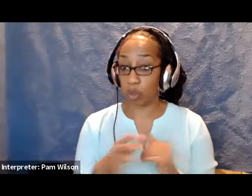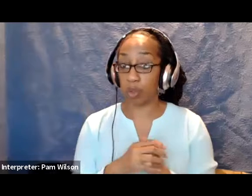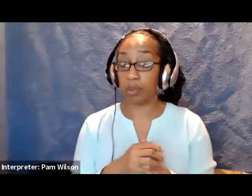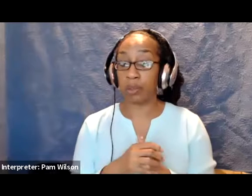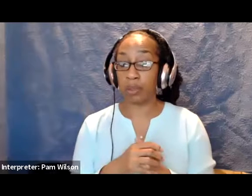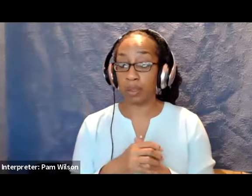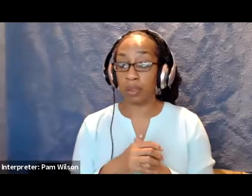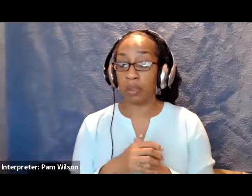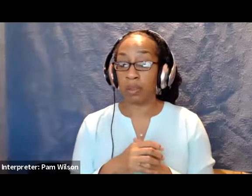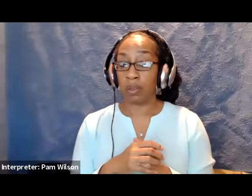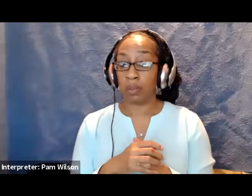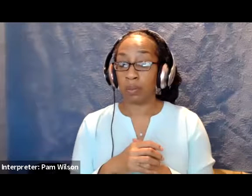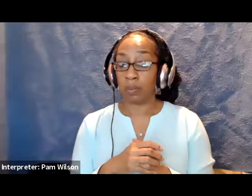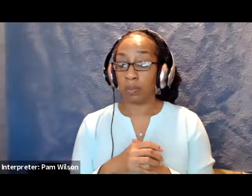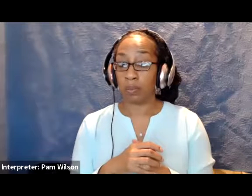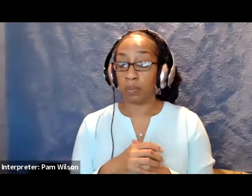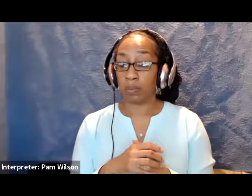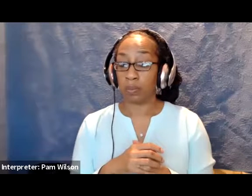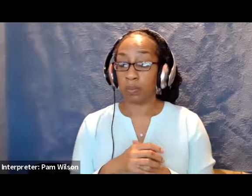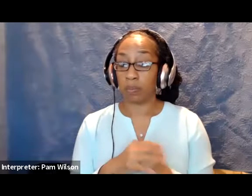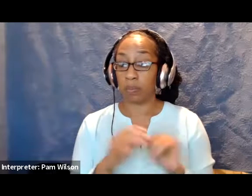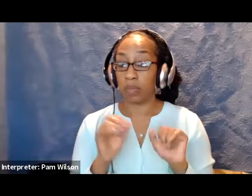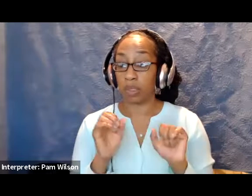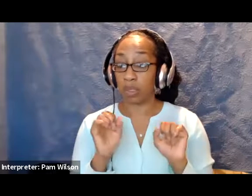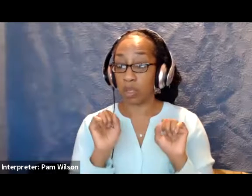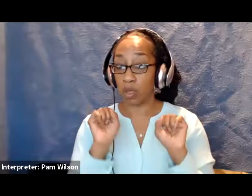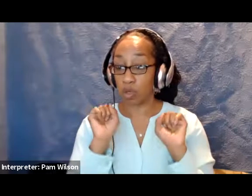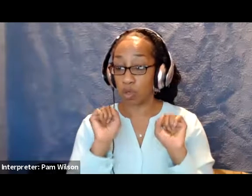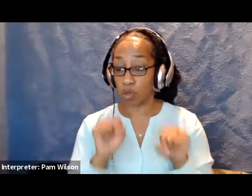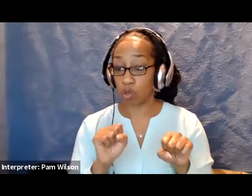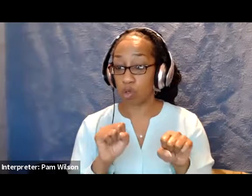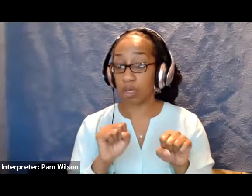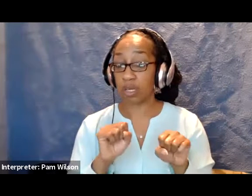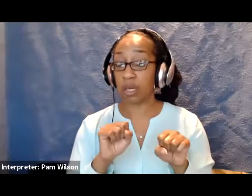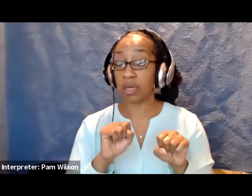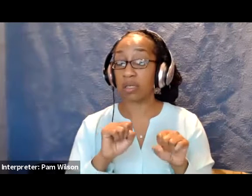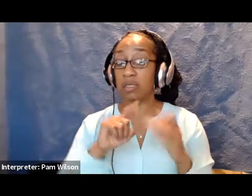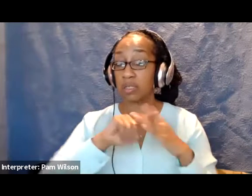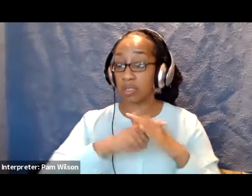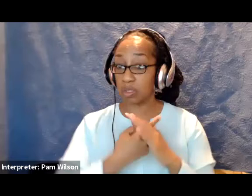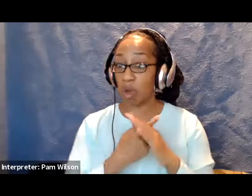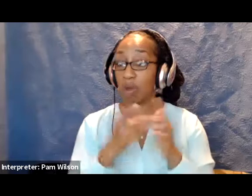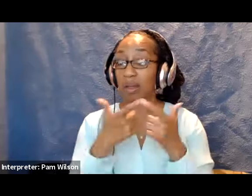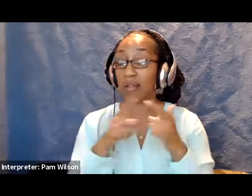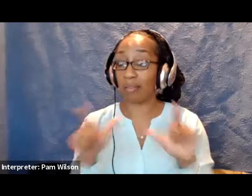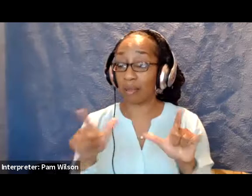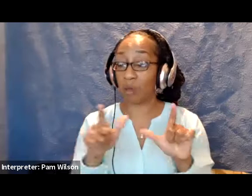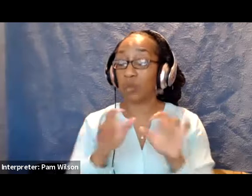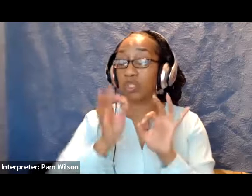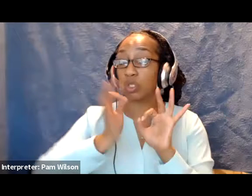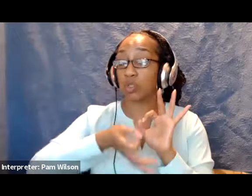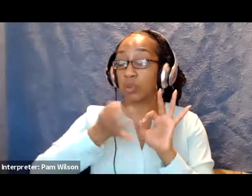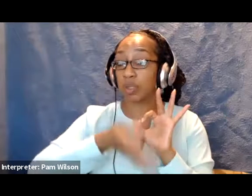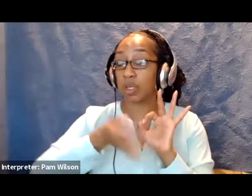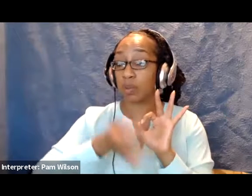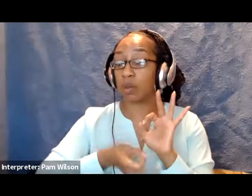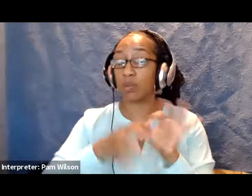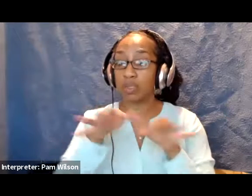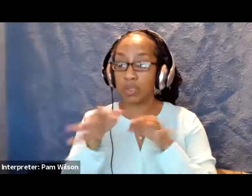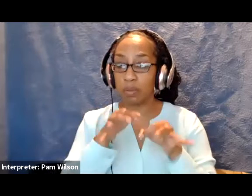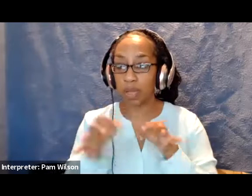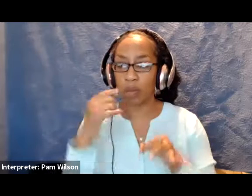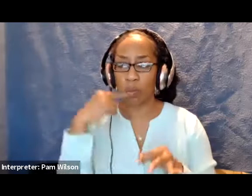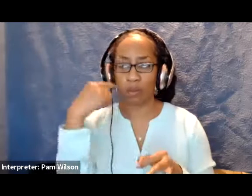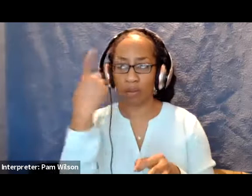and you can enable language interpretation. We're going to go through what that looks like and how you do